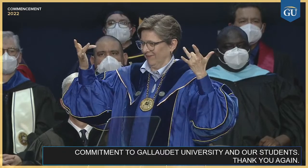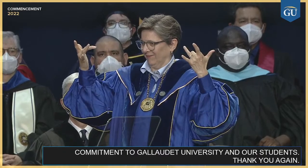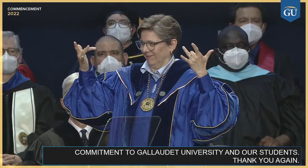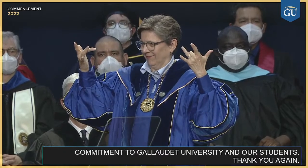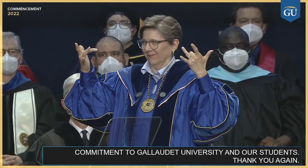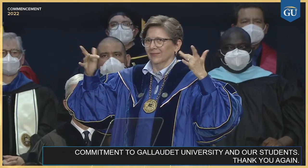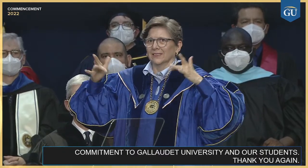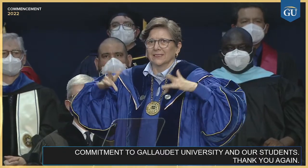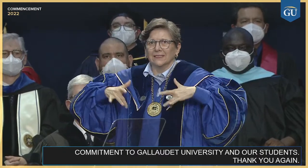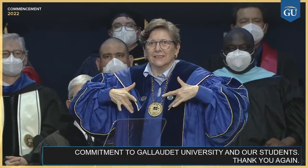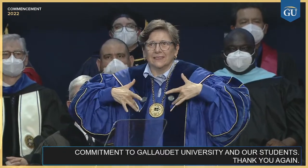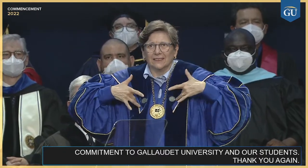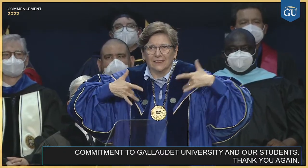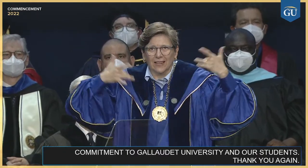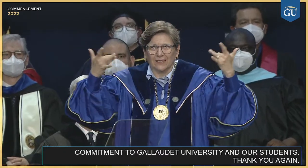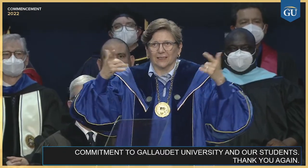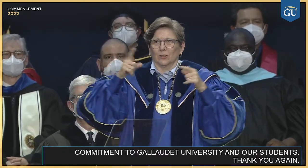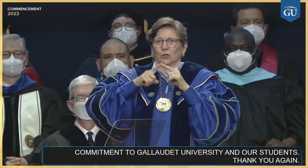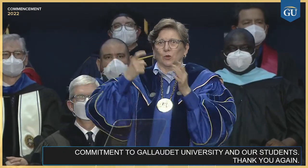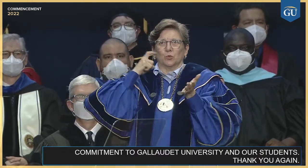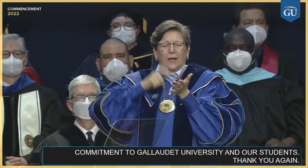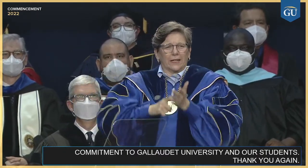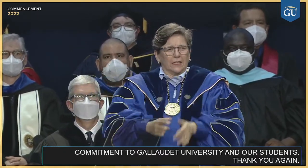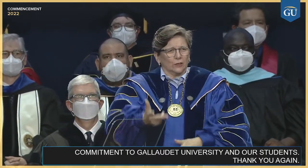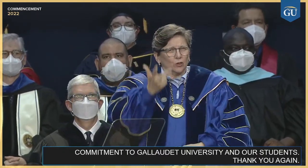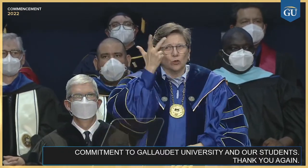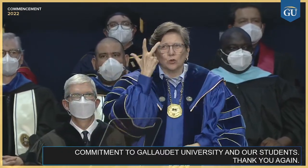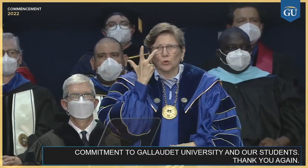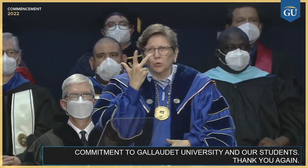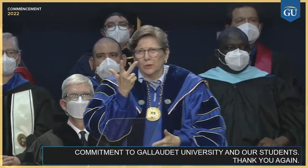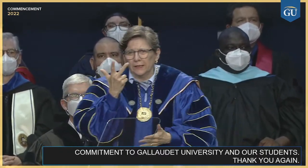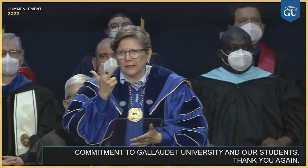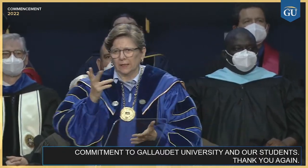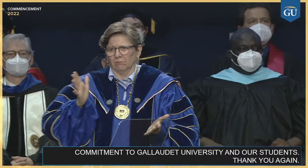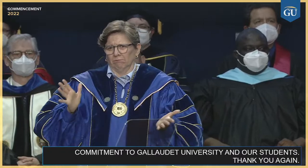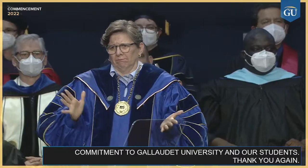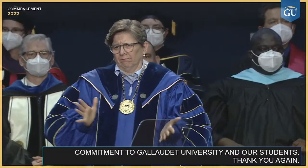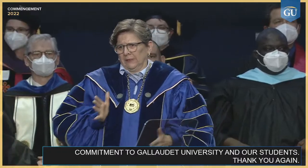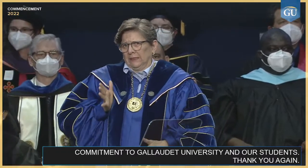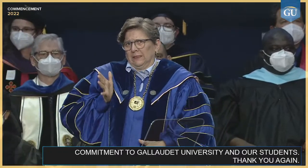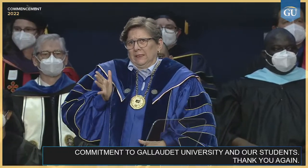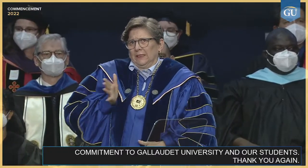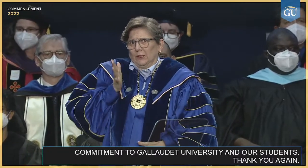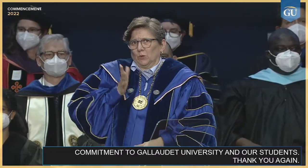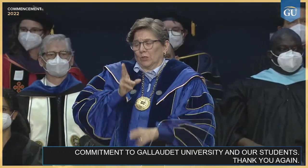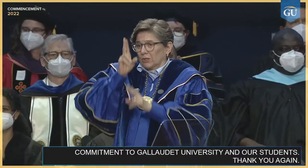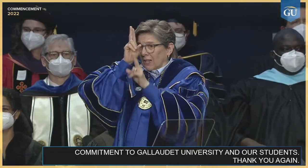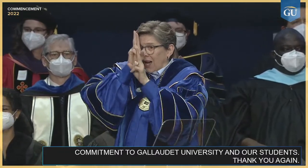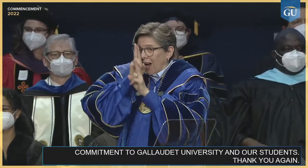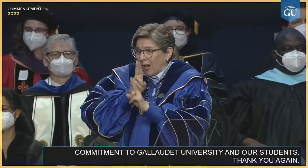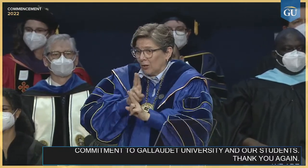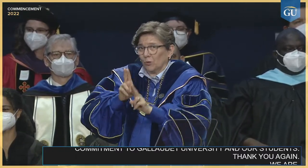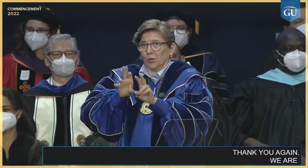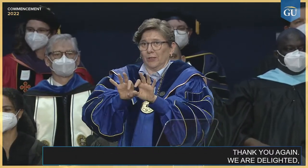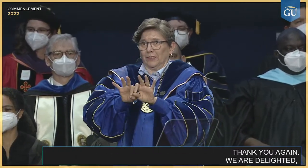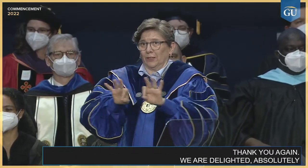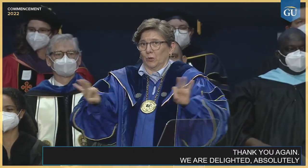We are delighted. Absolutely delighted to recognize our three distinguished honorary